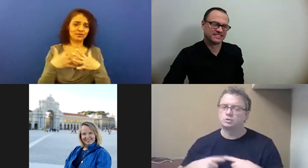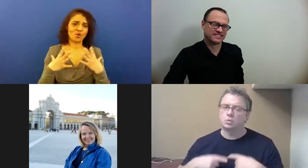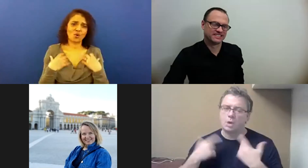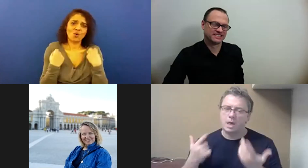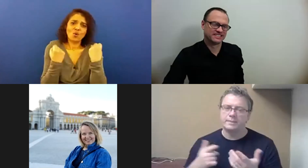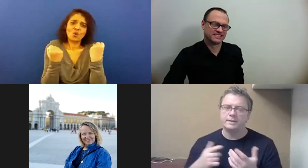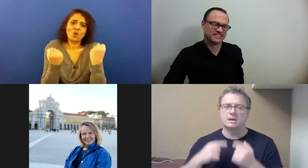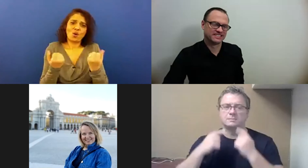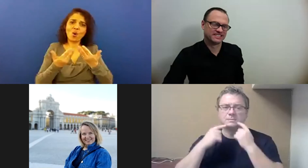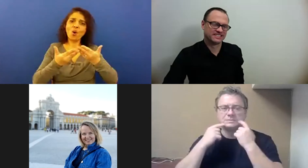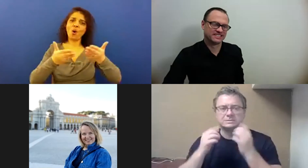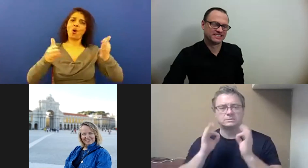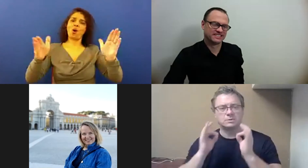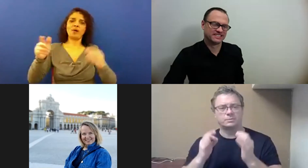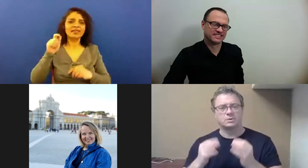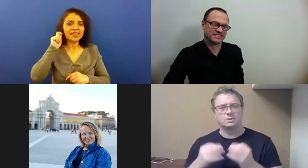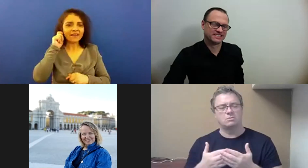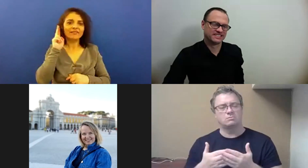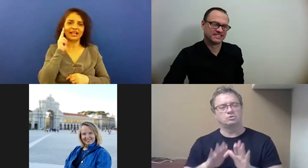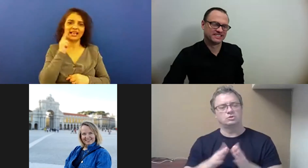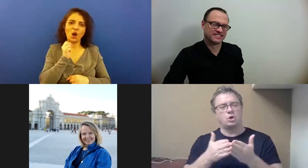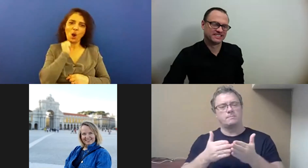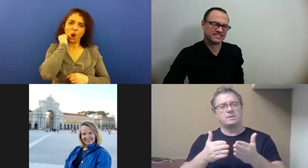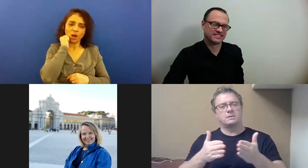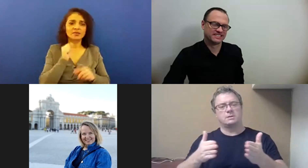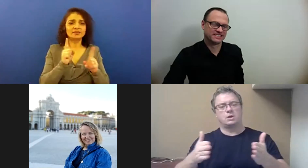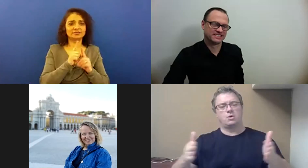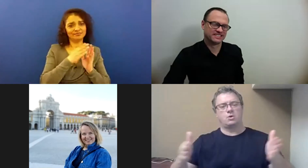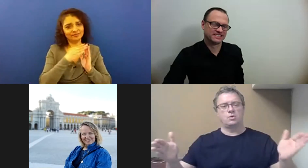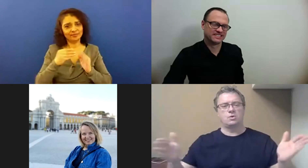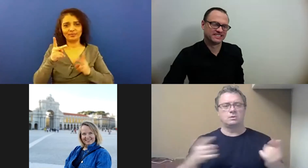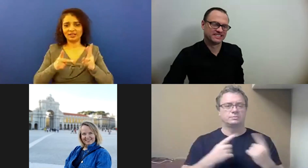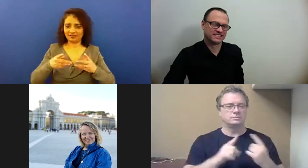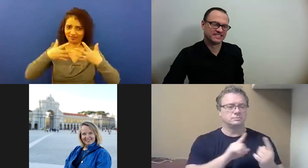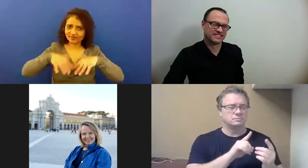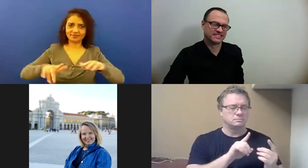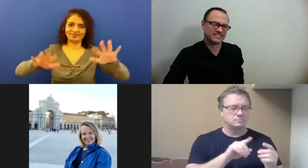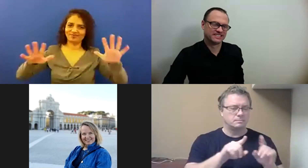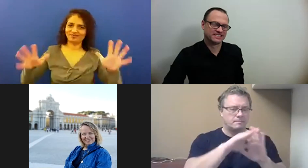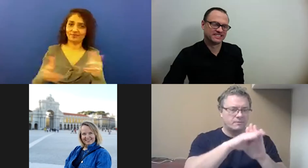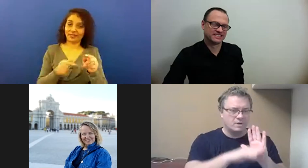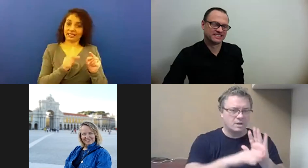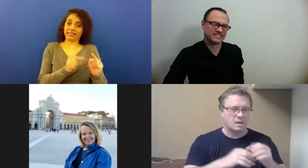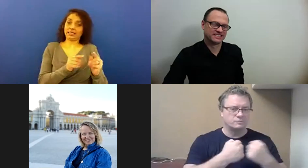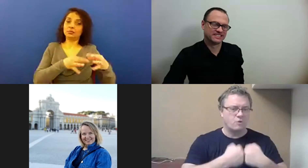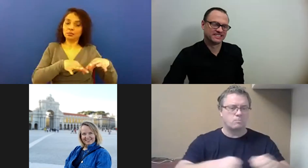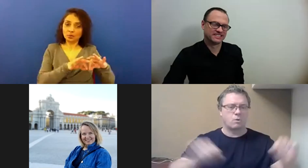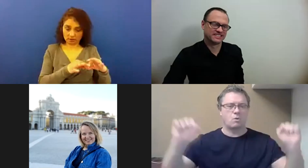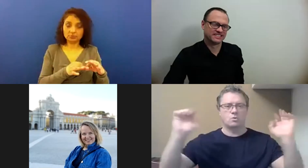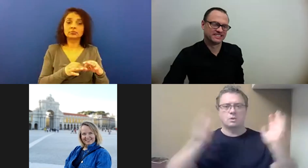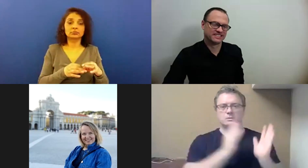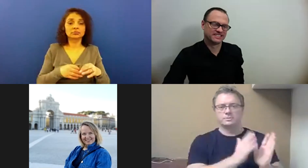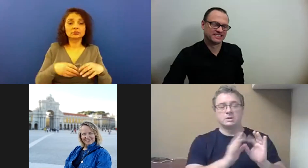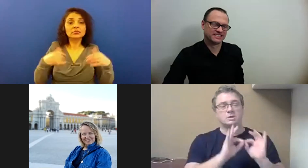Roma, about the lack of employment and educational opportunities for deaf Roma. So I really